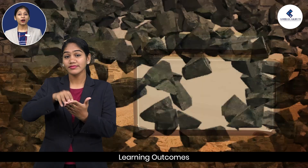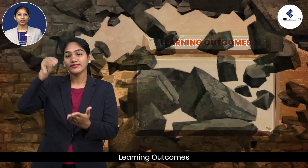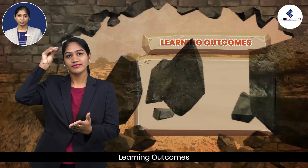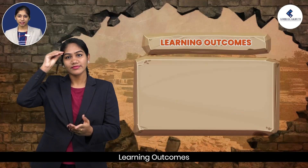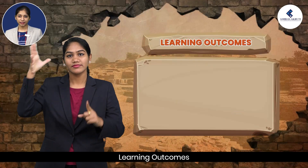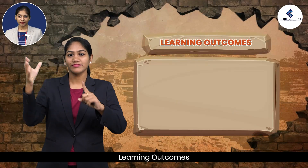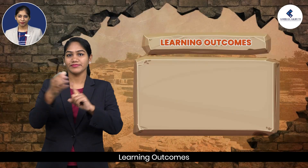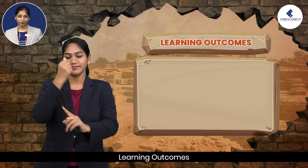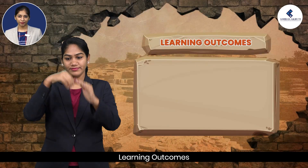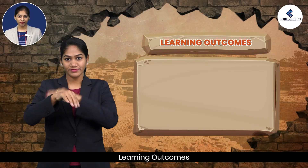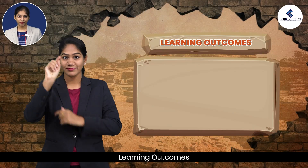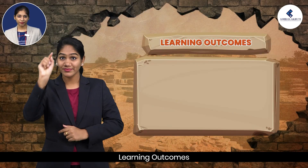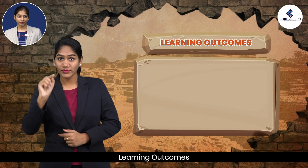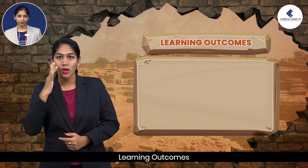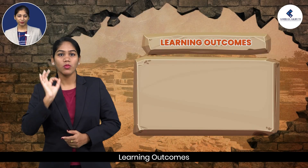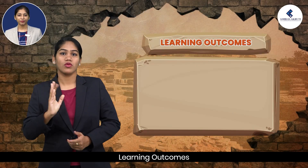Learning outcomes.